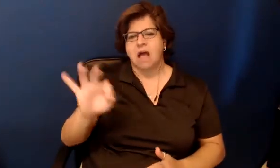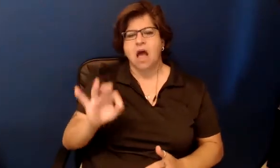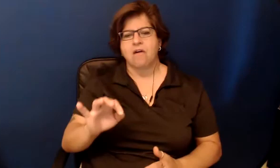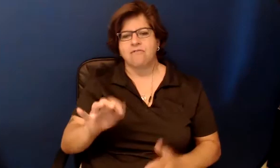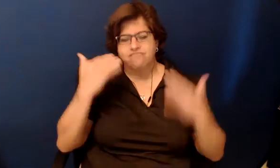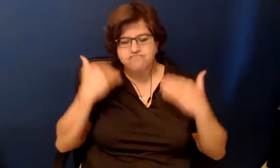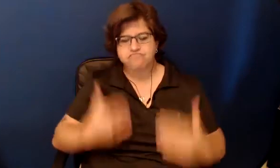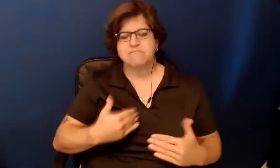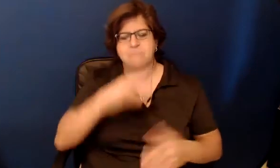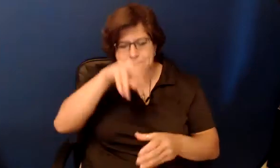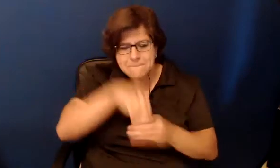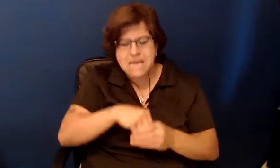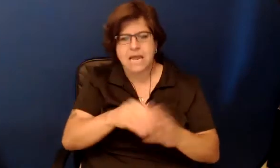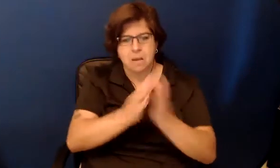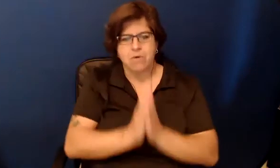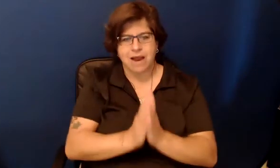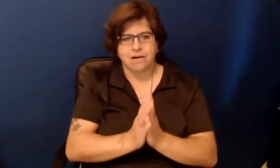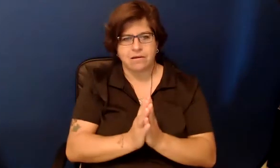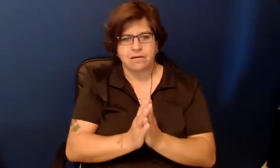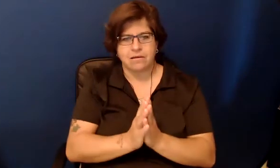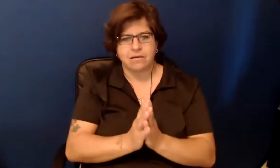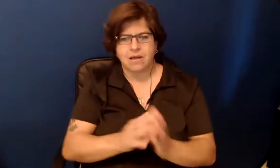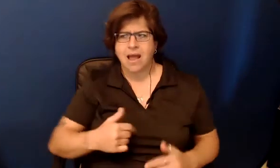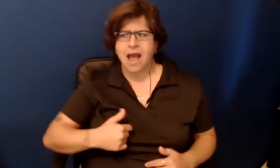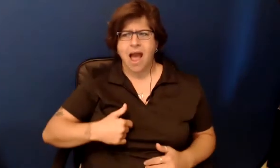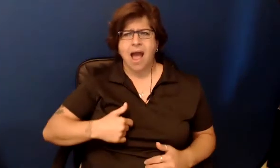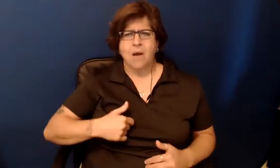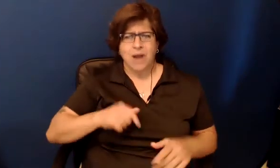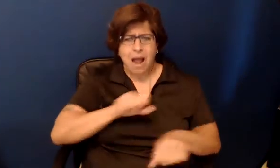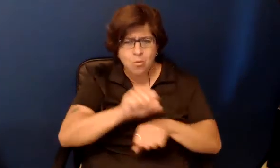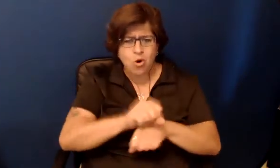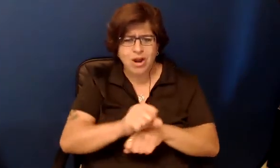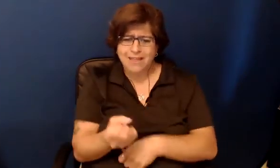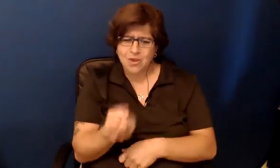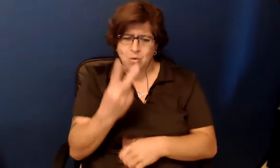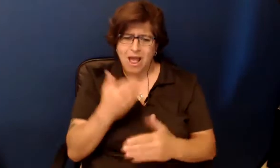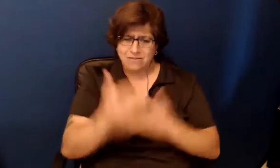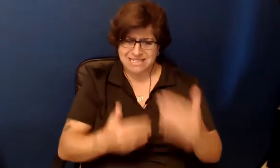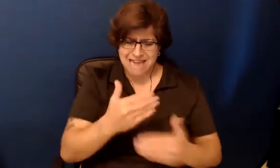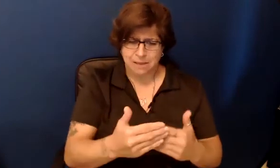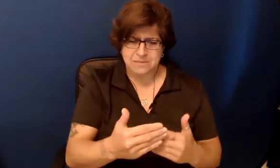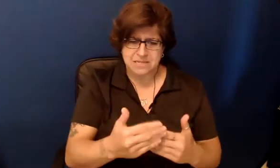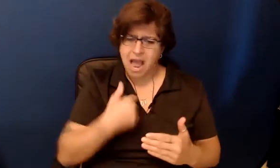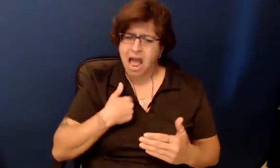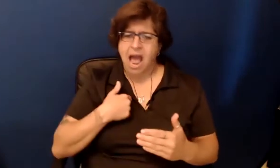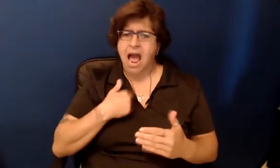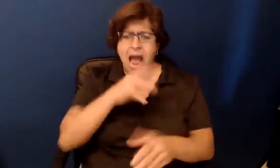I understand steps 10, 11, and 12 here is that I'm in a constant state of prayer. When I check in at